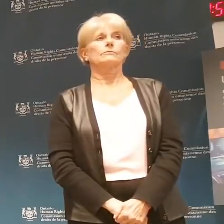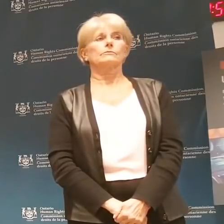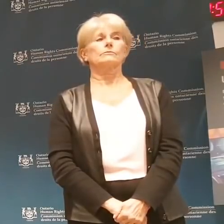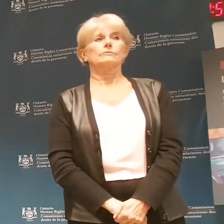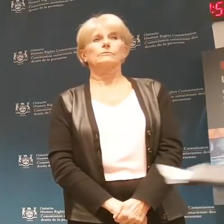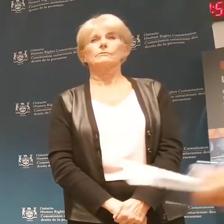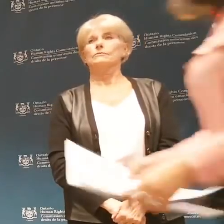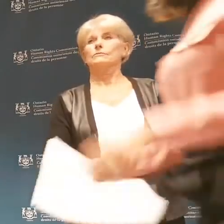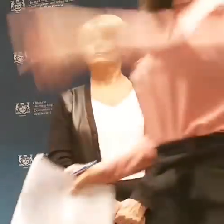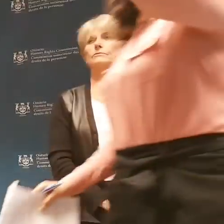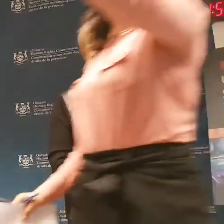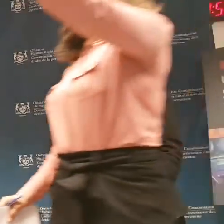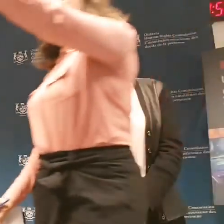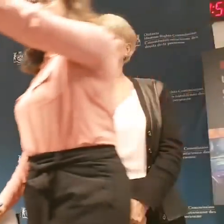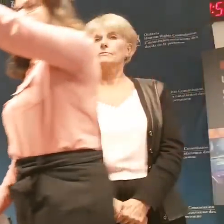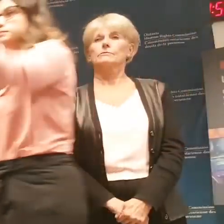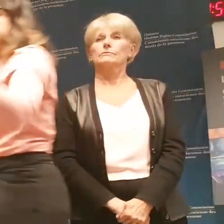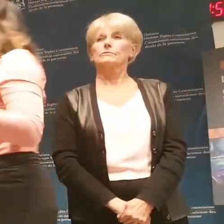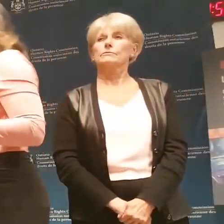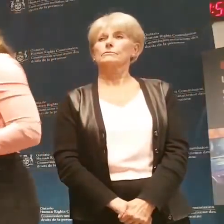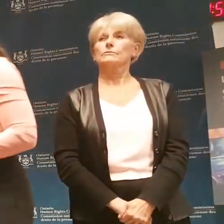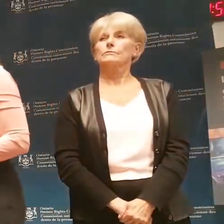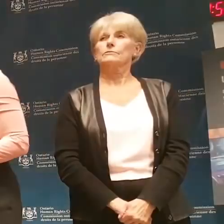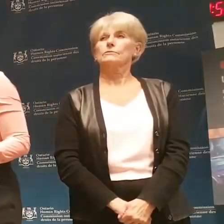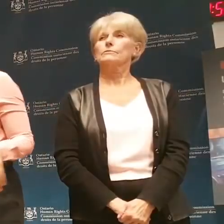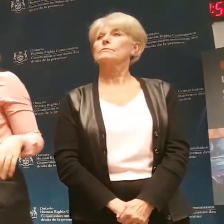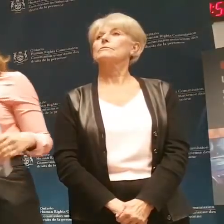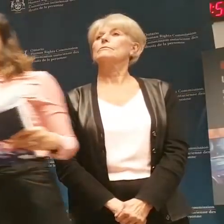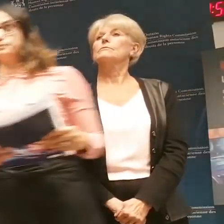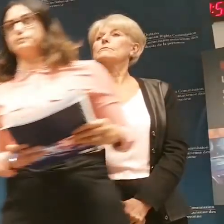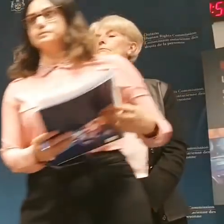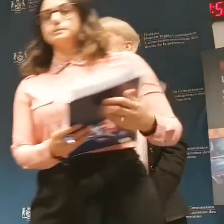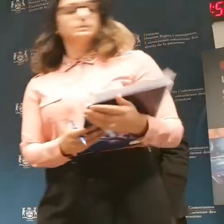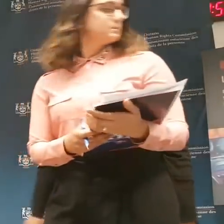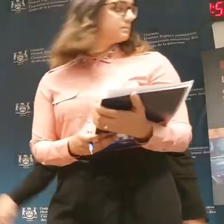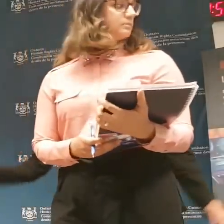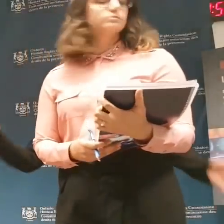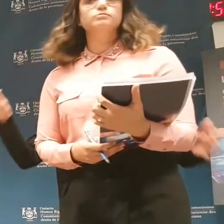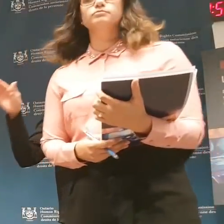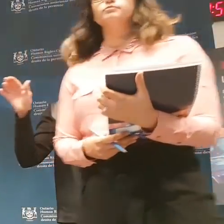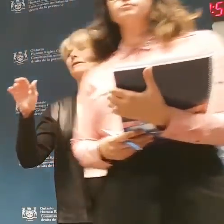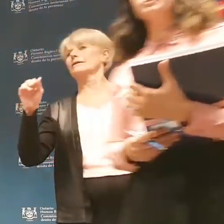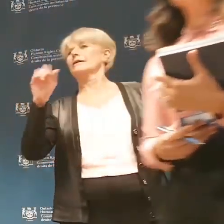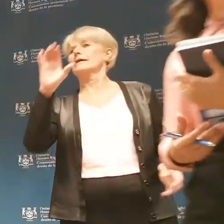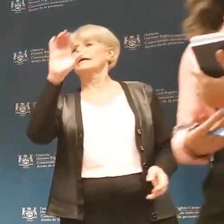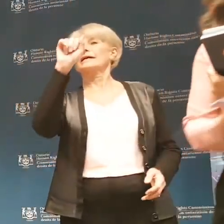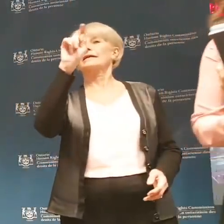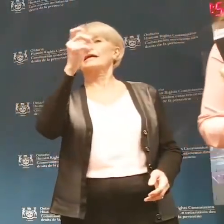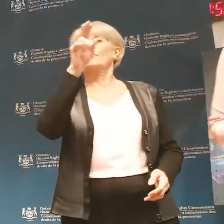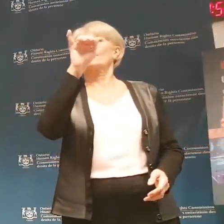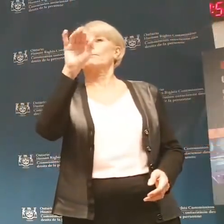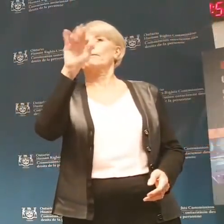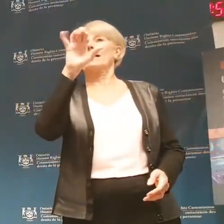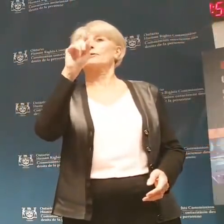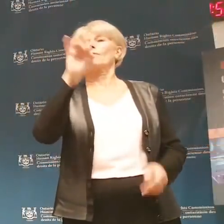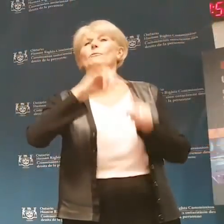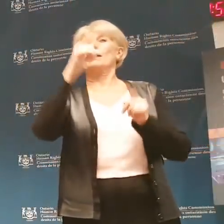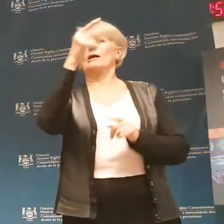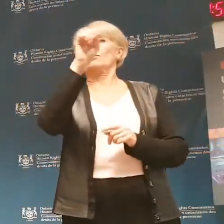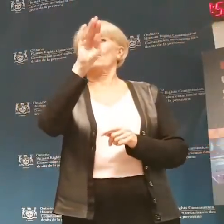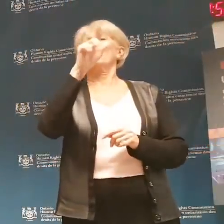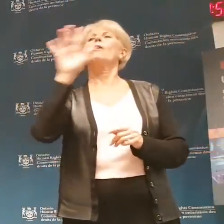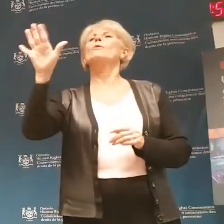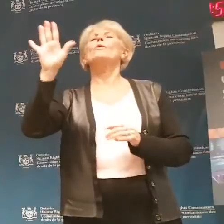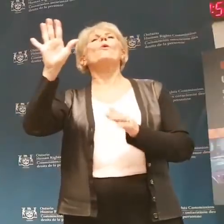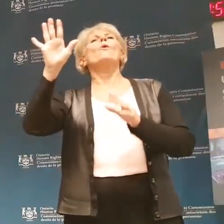Yeah. Are you doing it, or? Sorry. Yeah, go ahead. Hi, Yeah. Catherine McDonald from Global. What would ideally be the outcome you'd like to